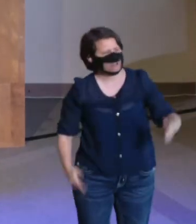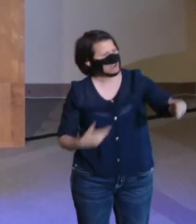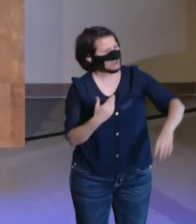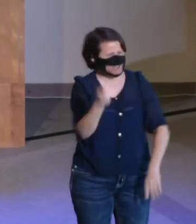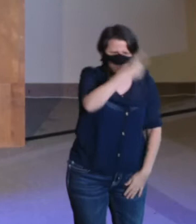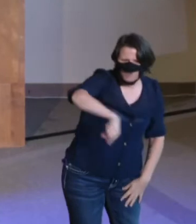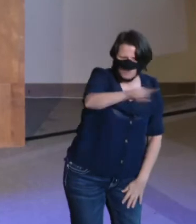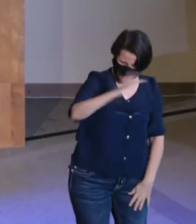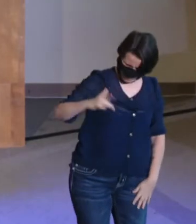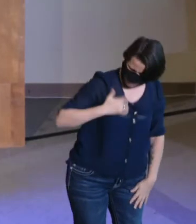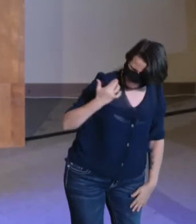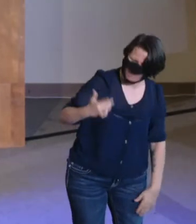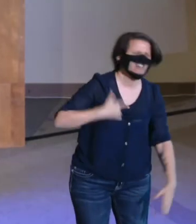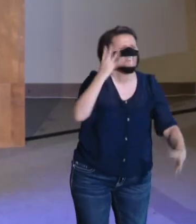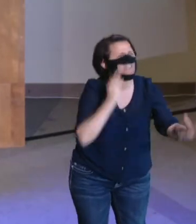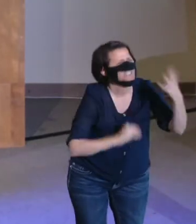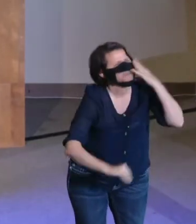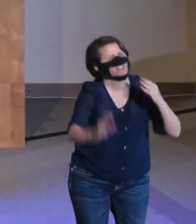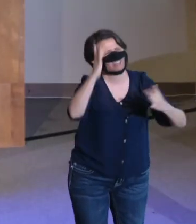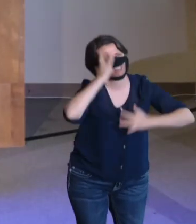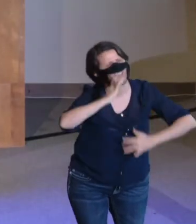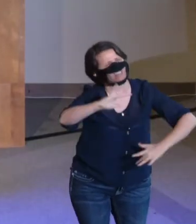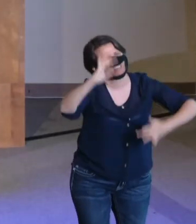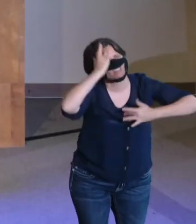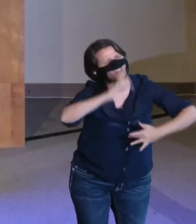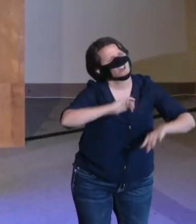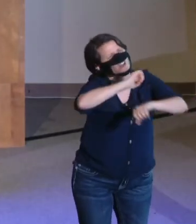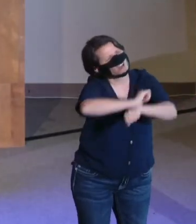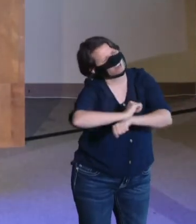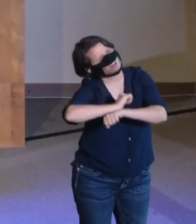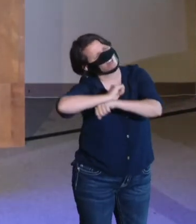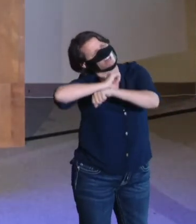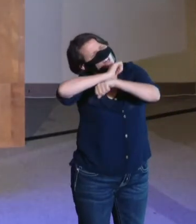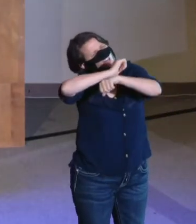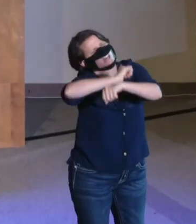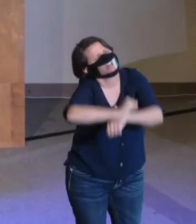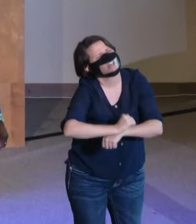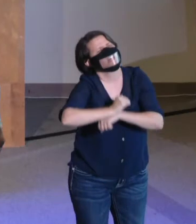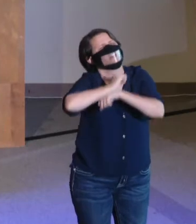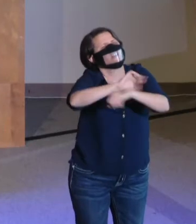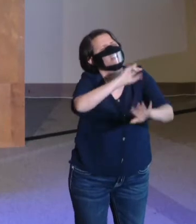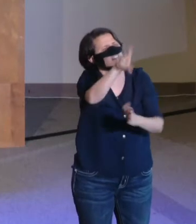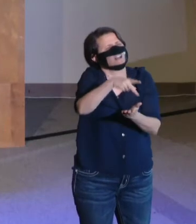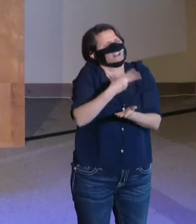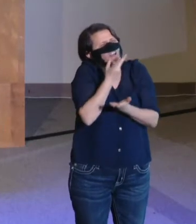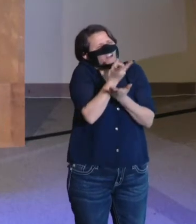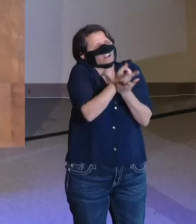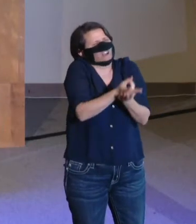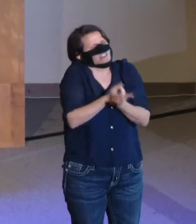ever had a sickness? Been bound by any illness? Laid up in the sick room. And